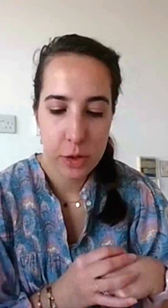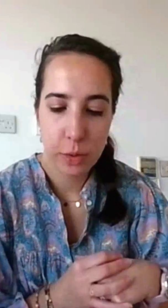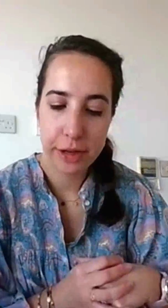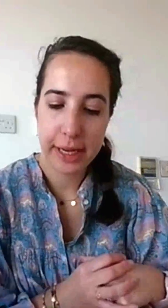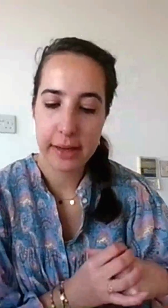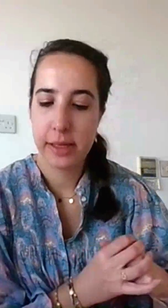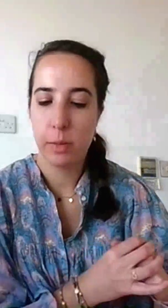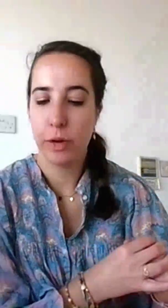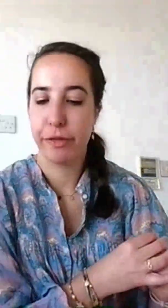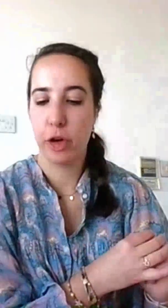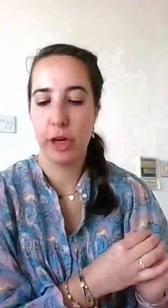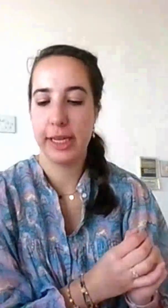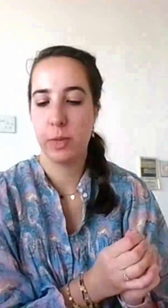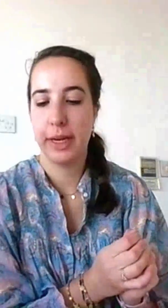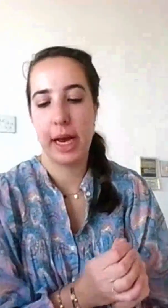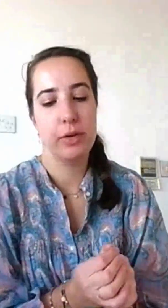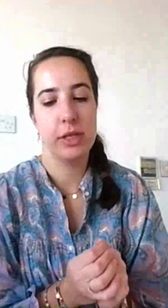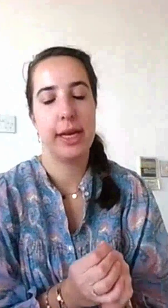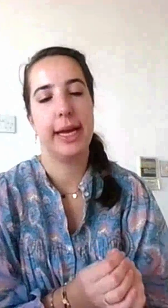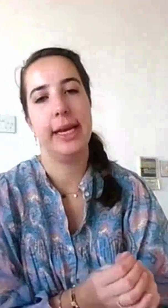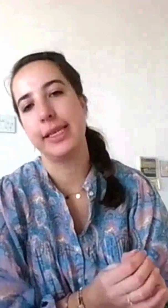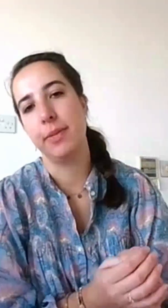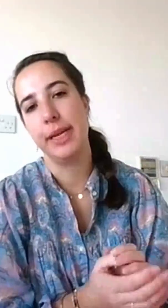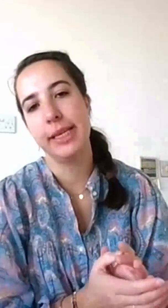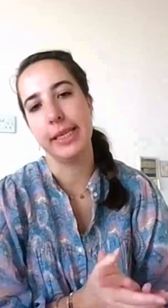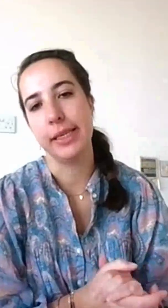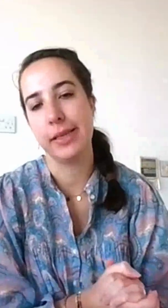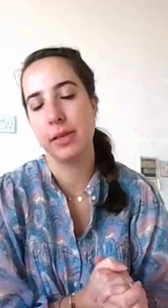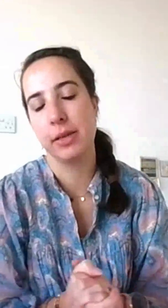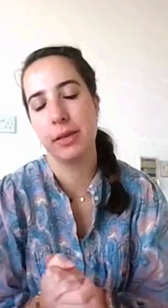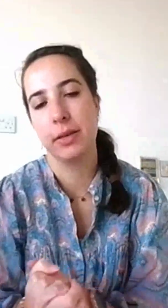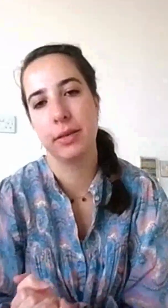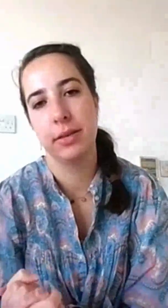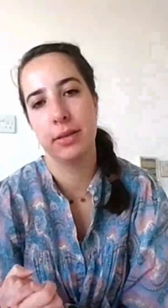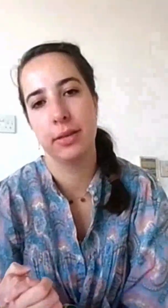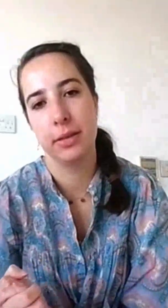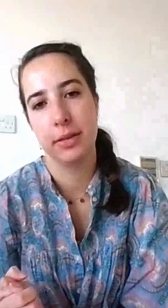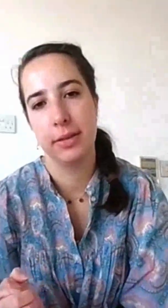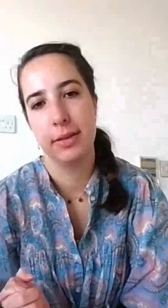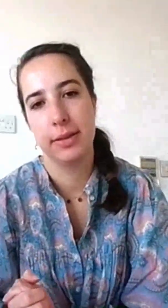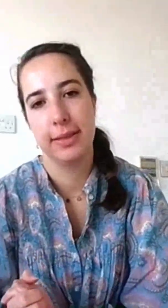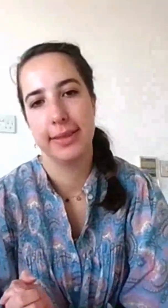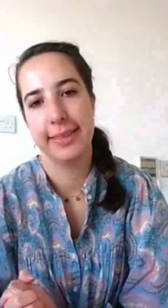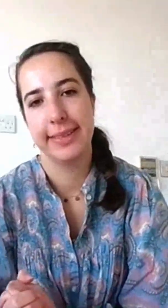How is it to work in a team with colleagues without any disabilities?